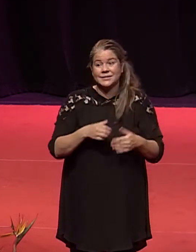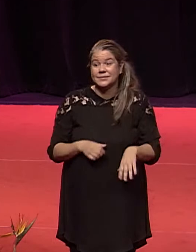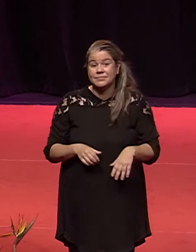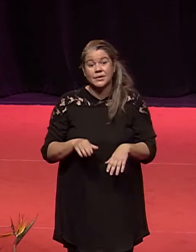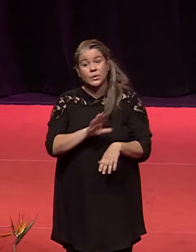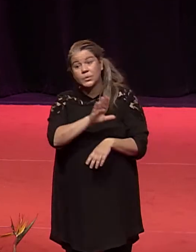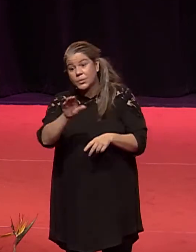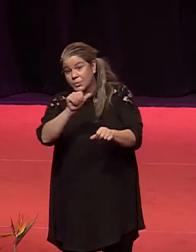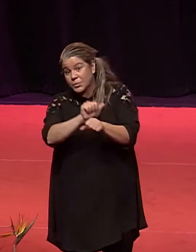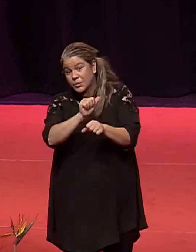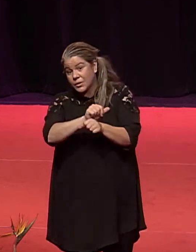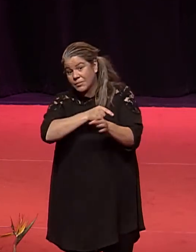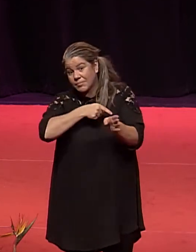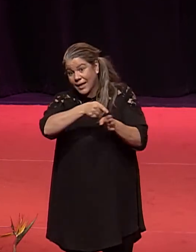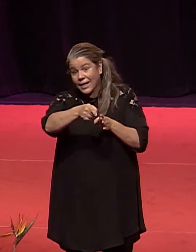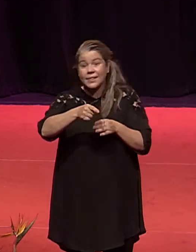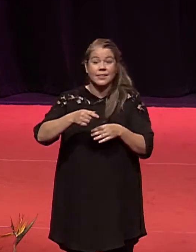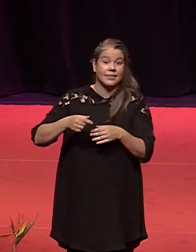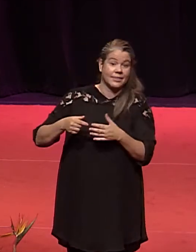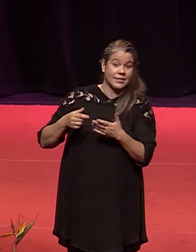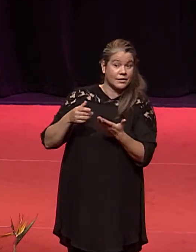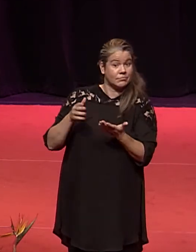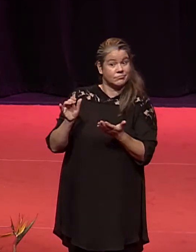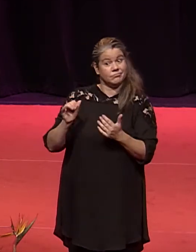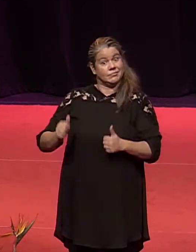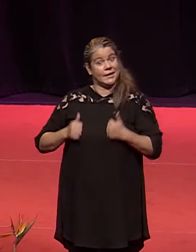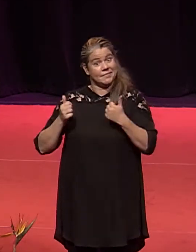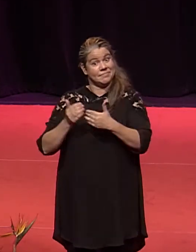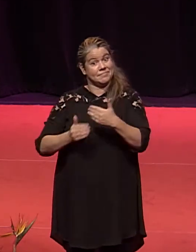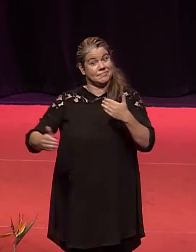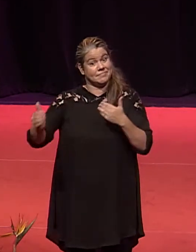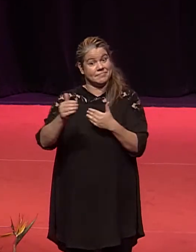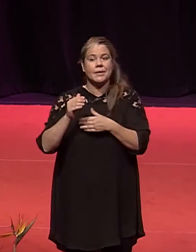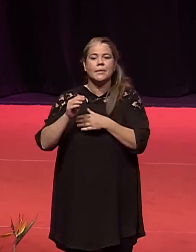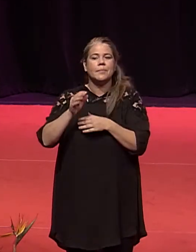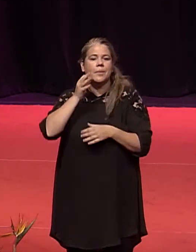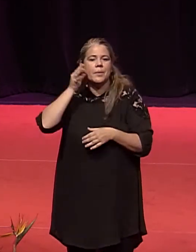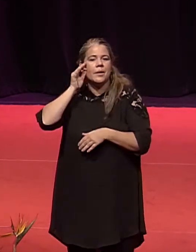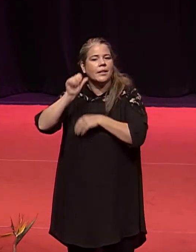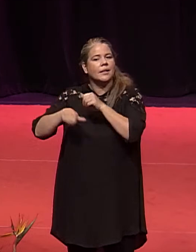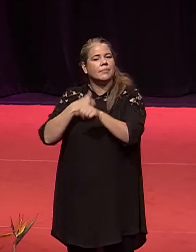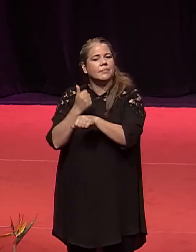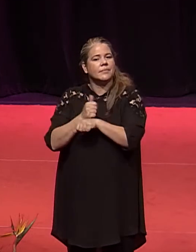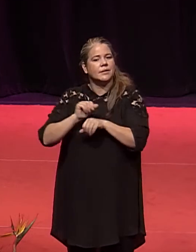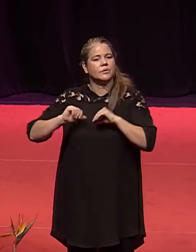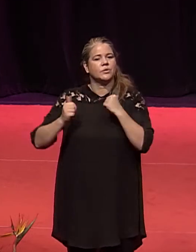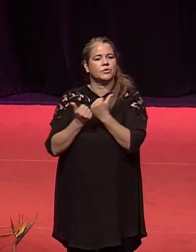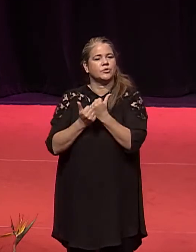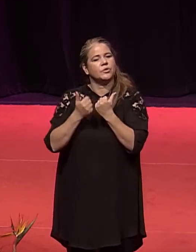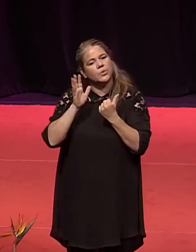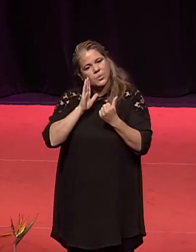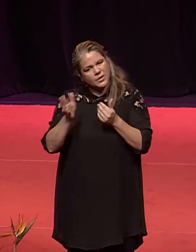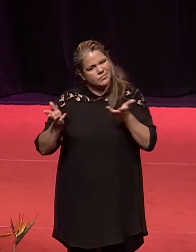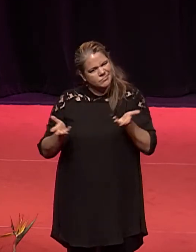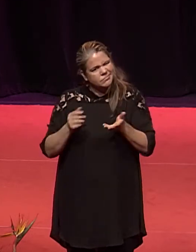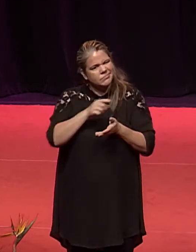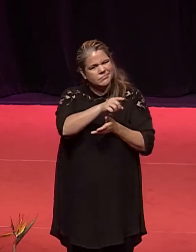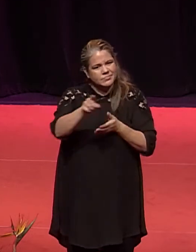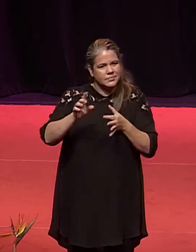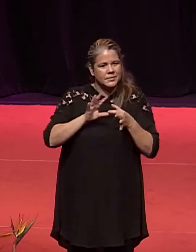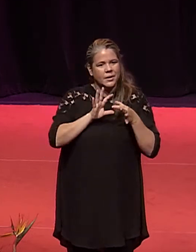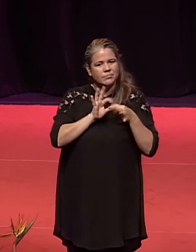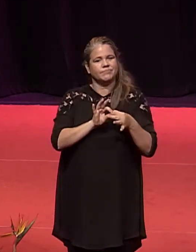and career path, the Mohawk College Alumni Association will help serve as a direct link to fellow graduates and to the